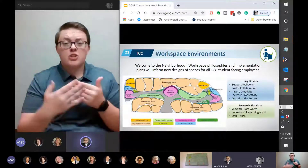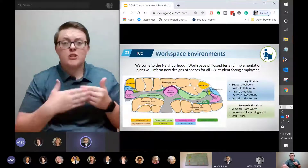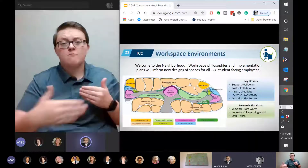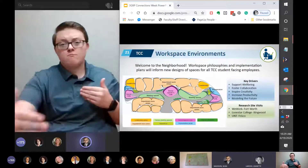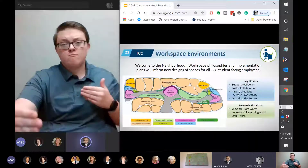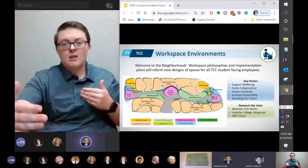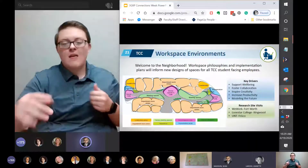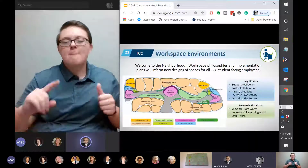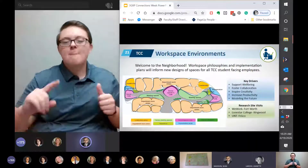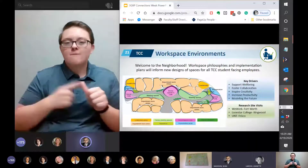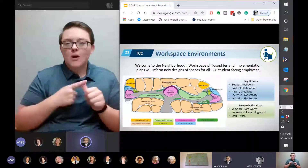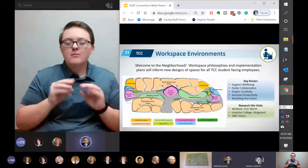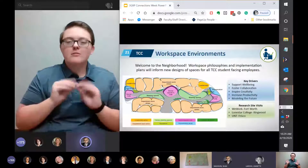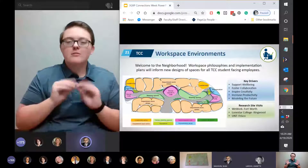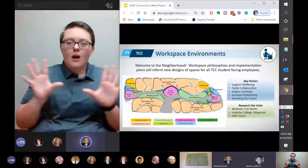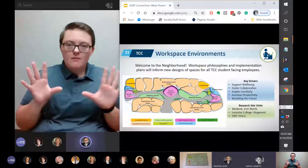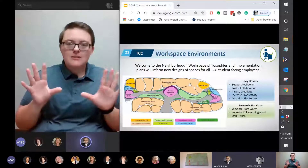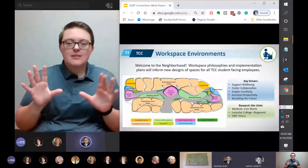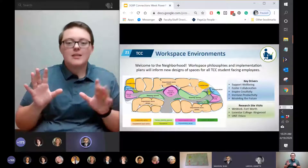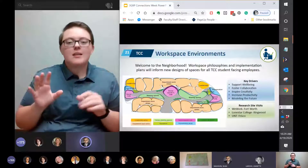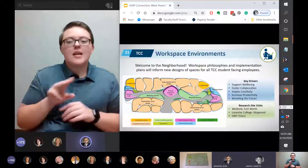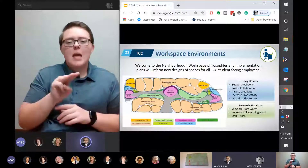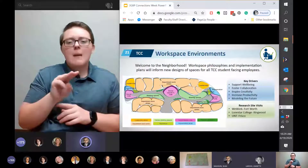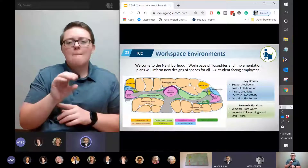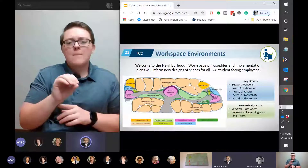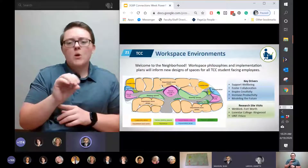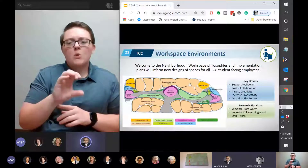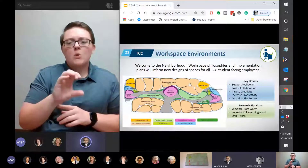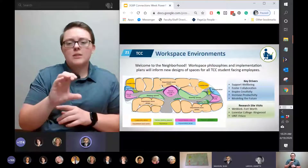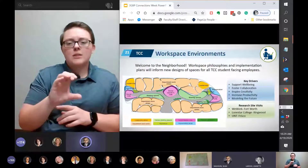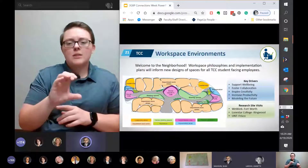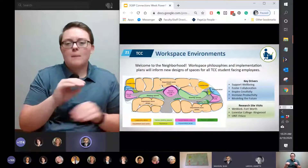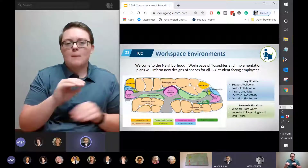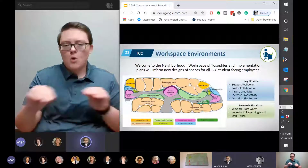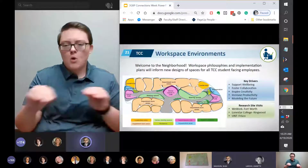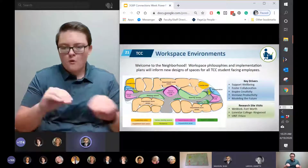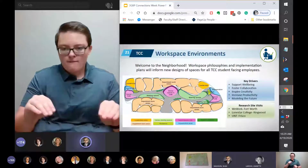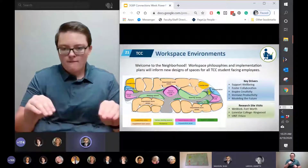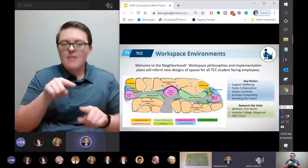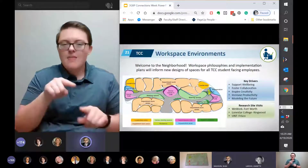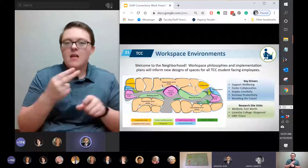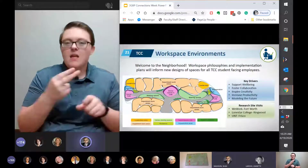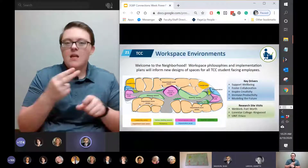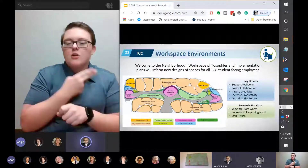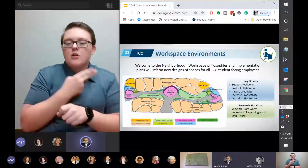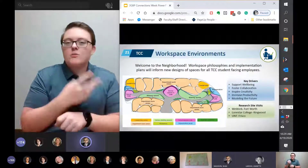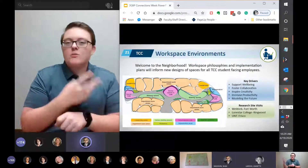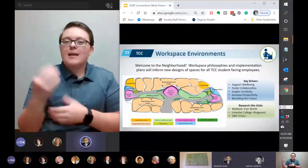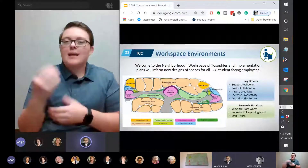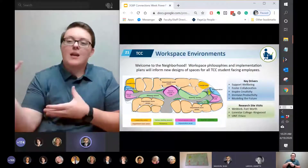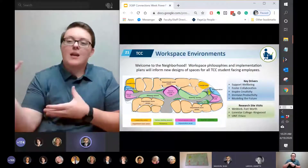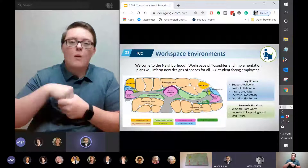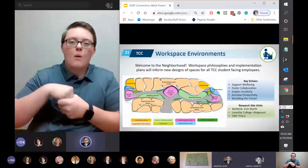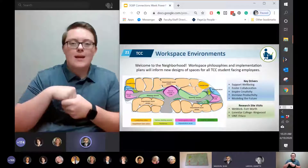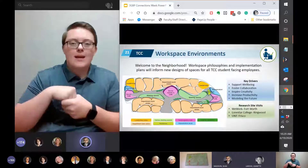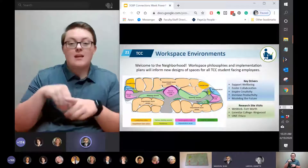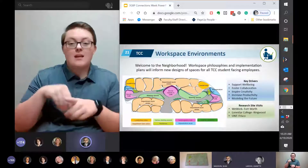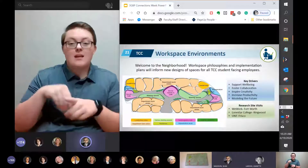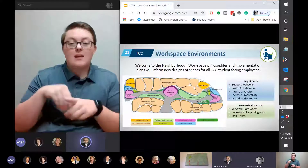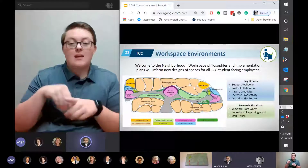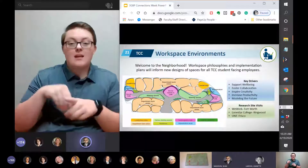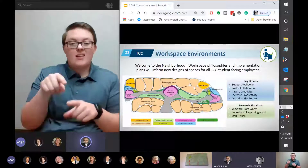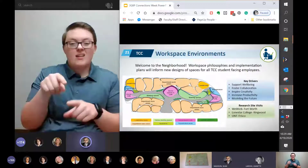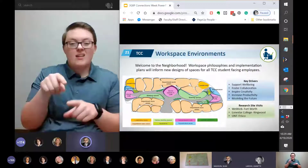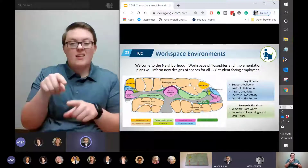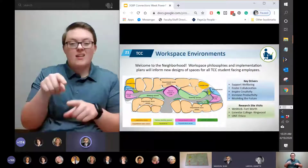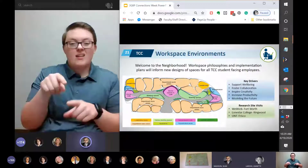project obviously will be the MOC Move. They're using and incorporating this neighborhood